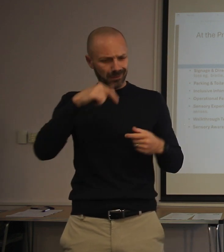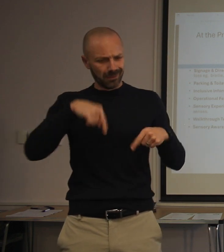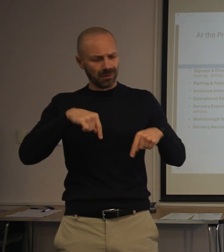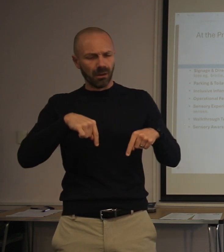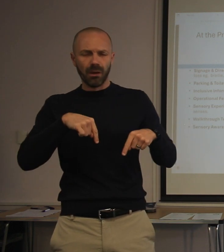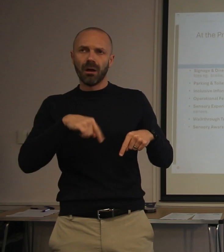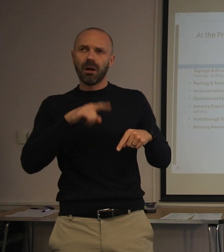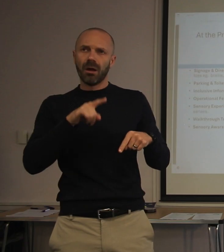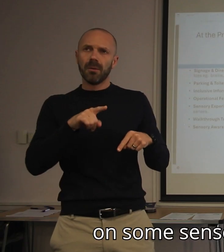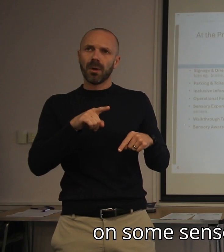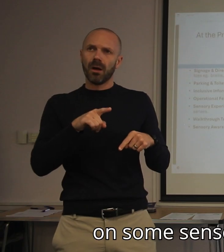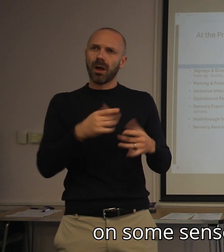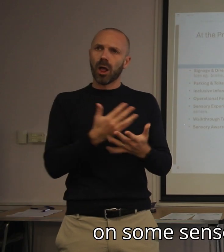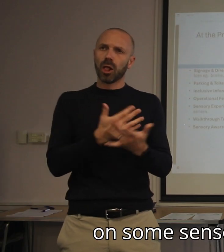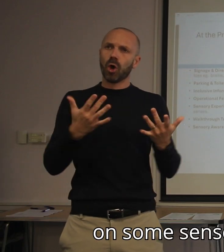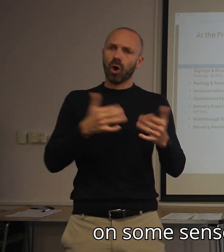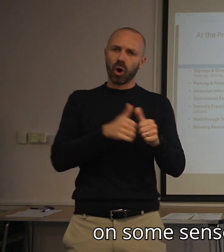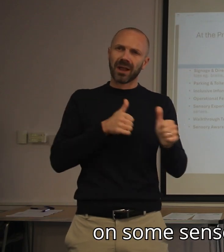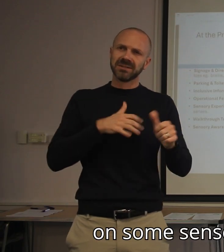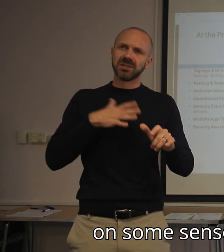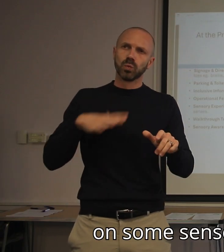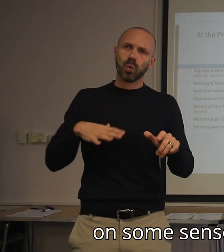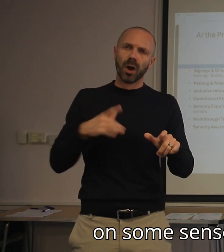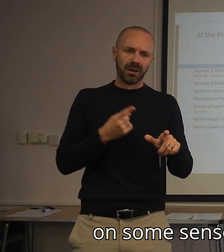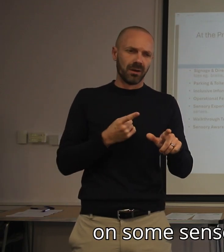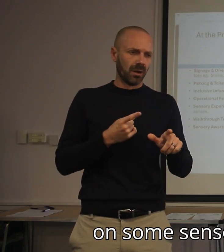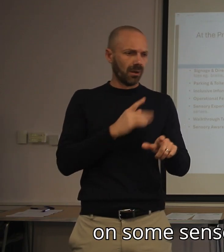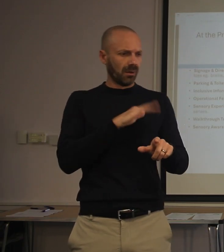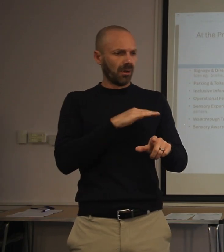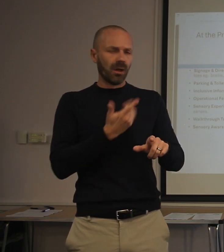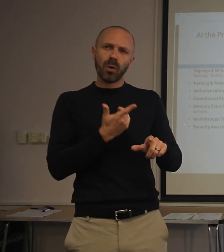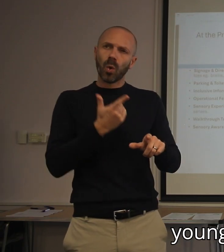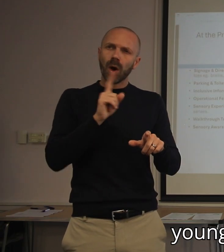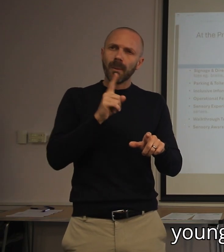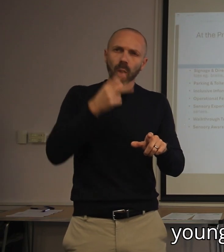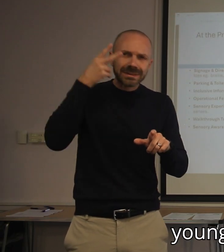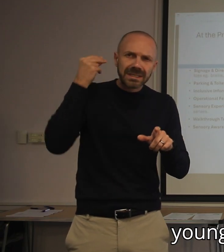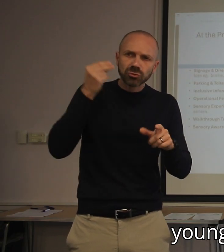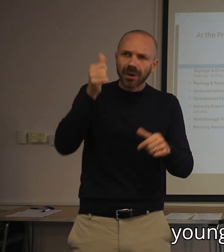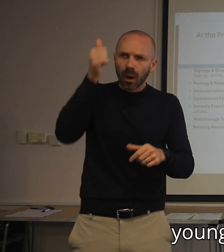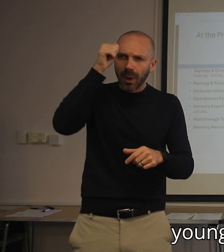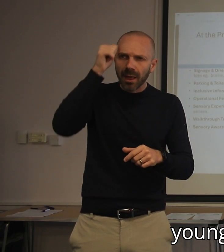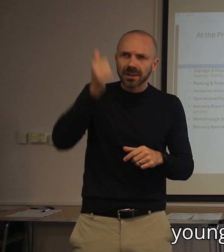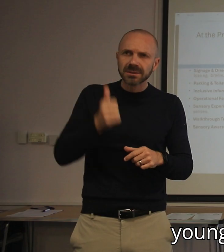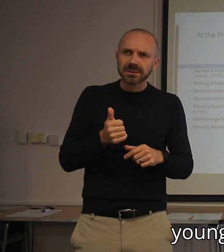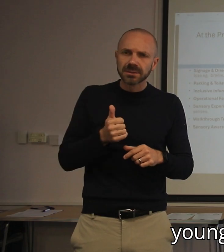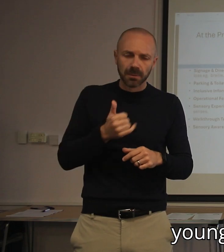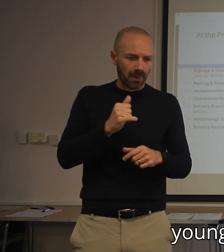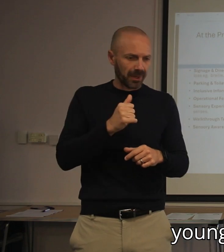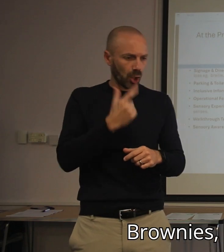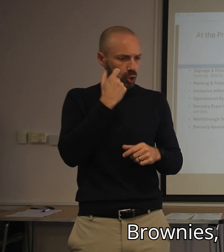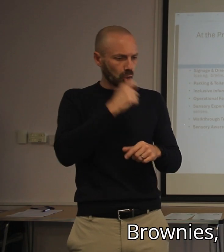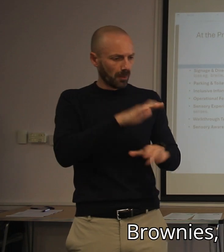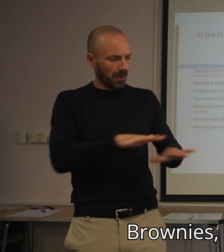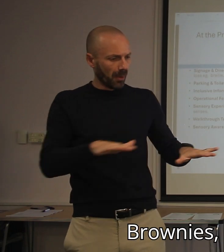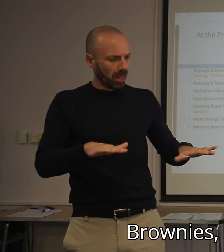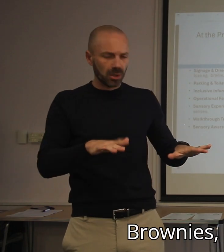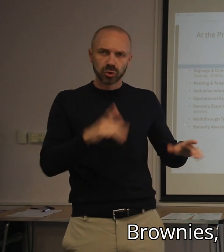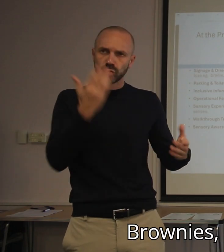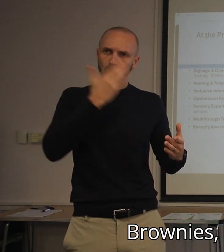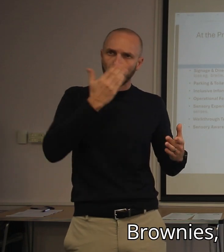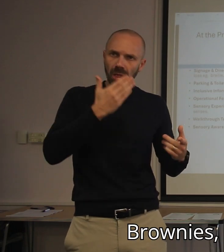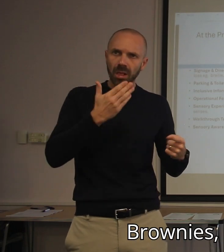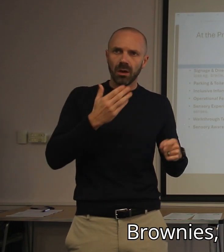us up on some sensory awareness, whether it be young people at school or